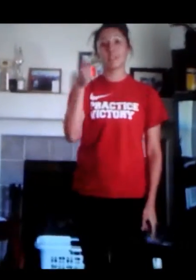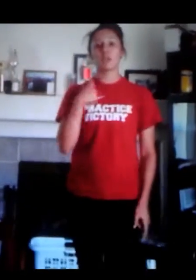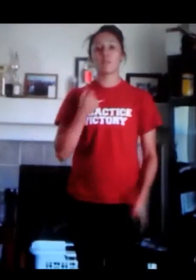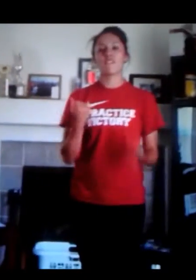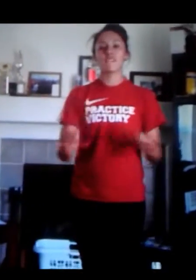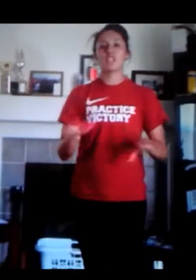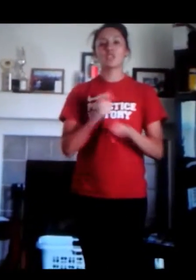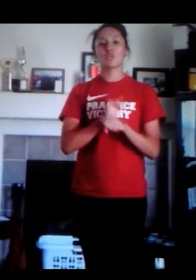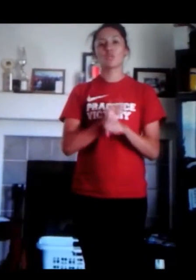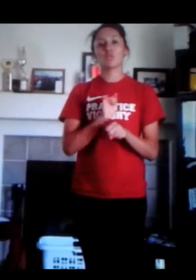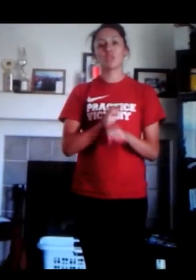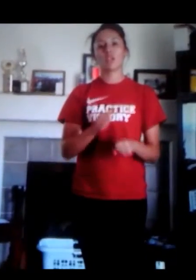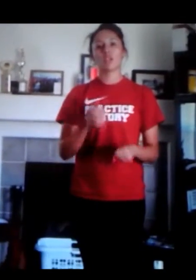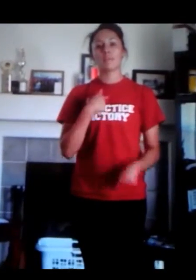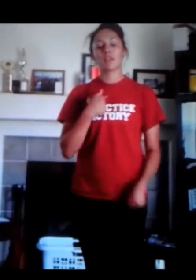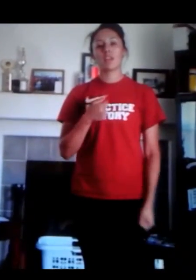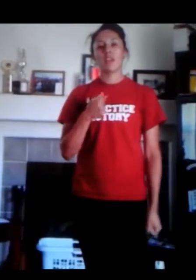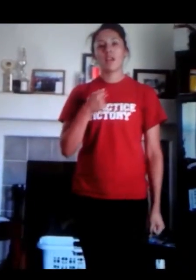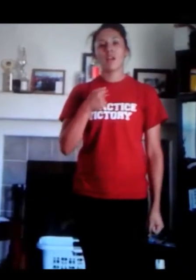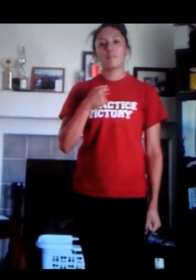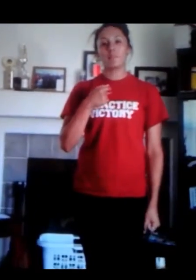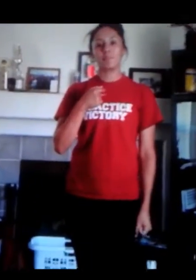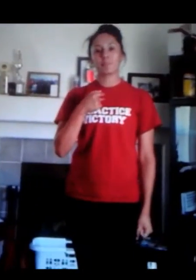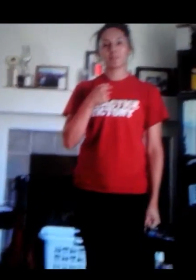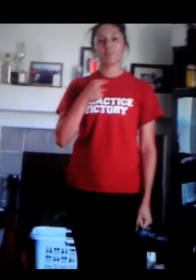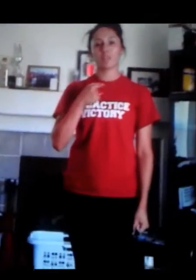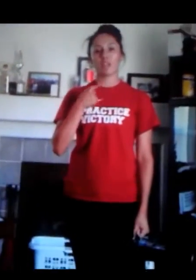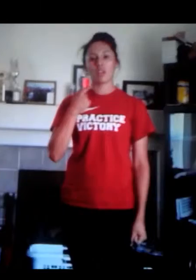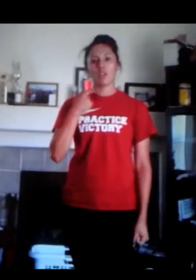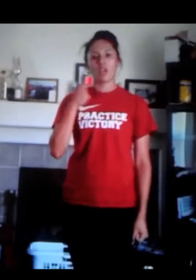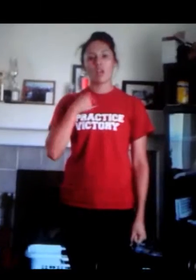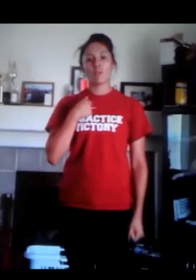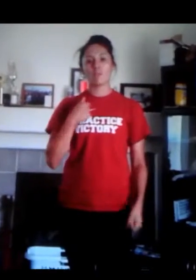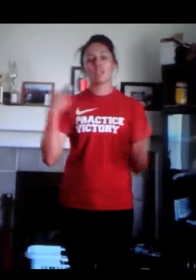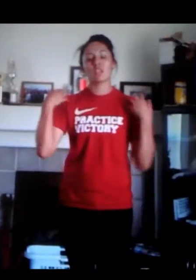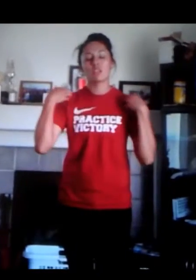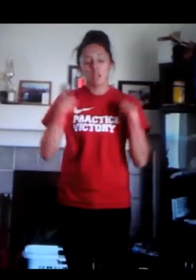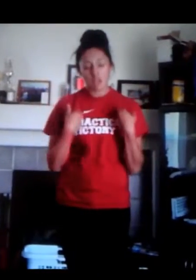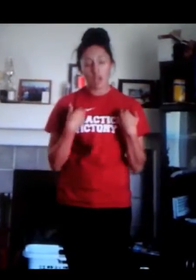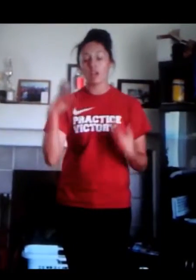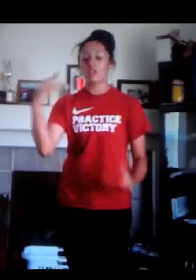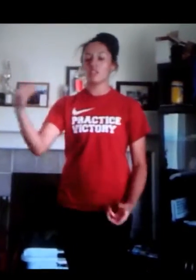I waved at him and started to walk up to him. Then he vanished.